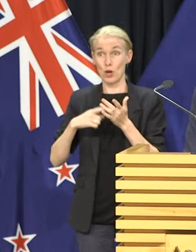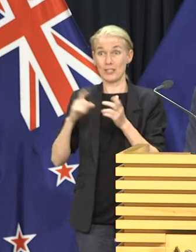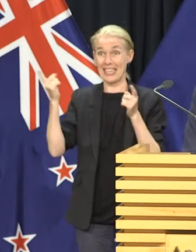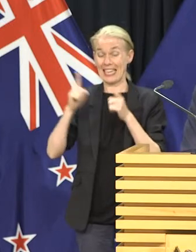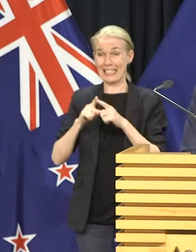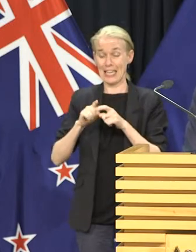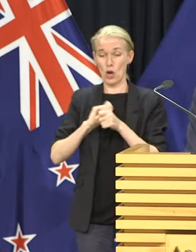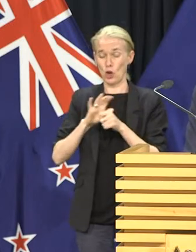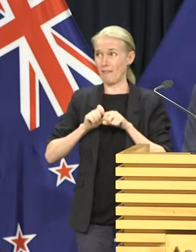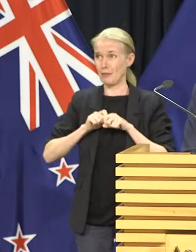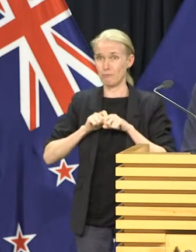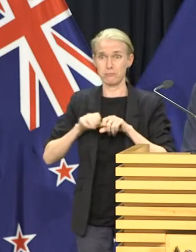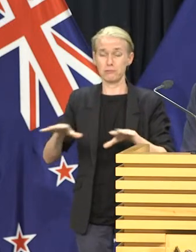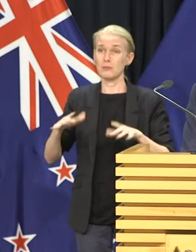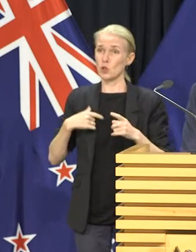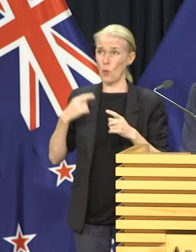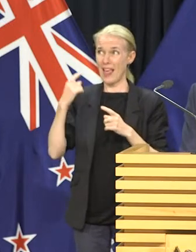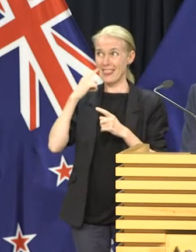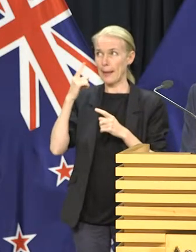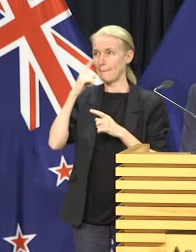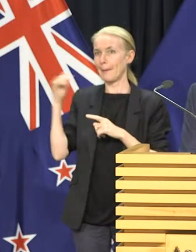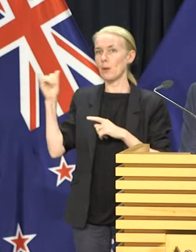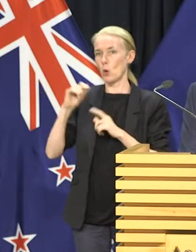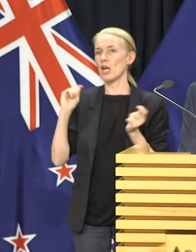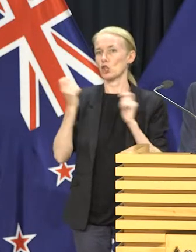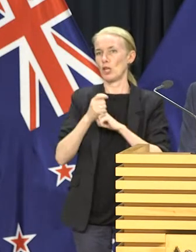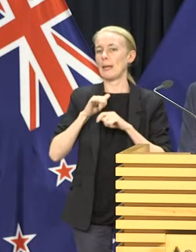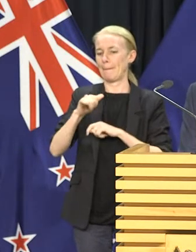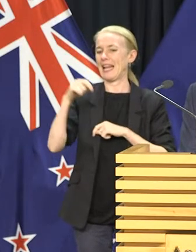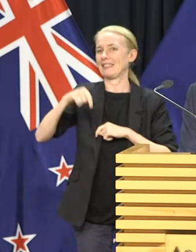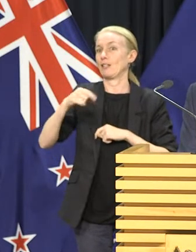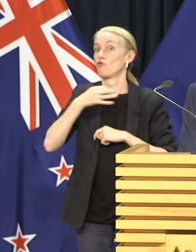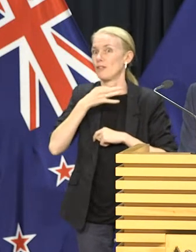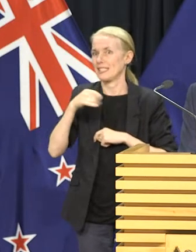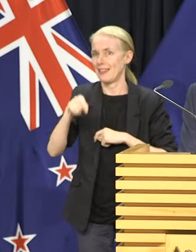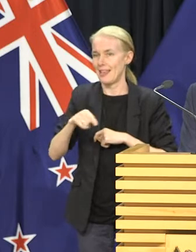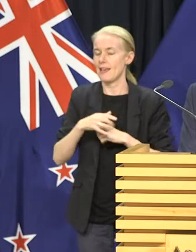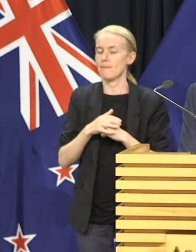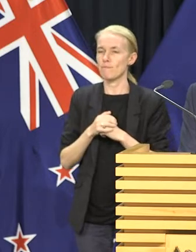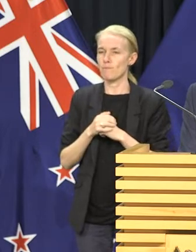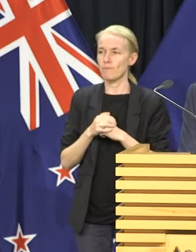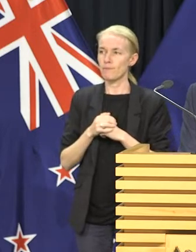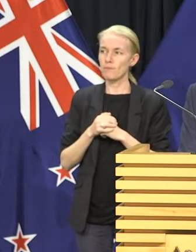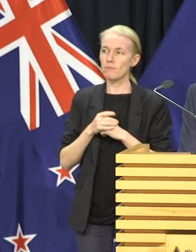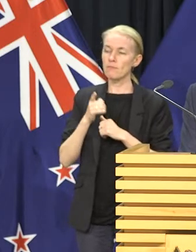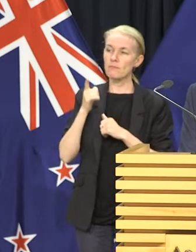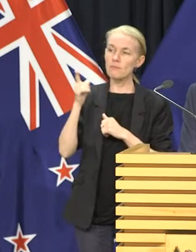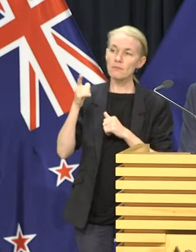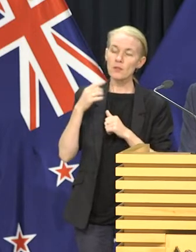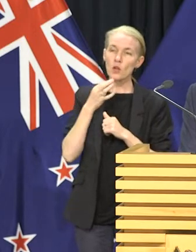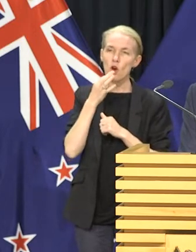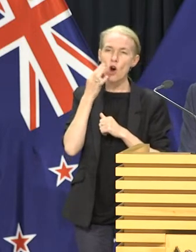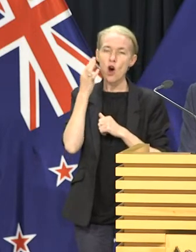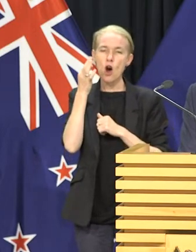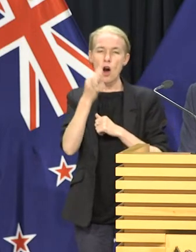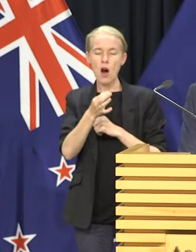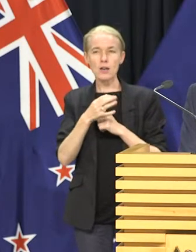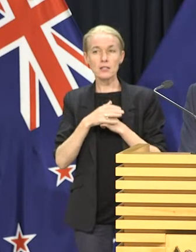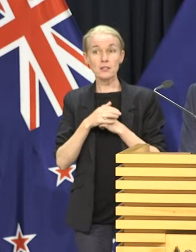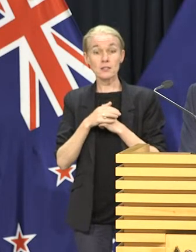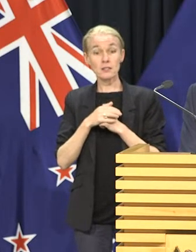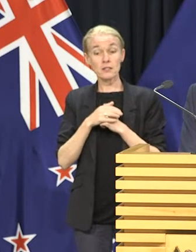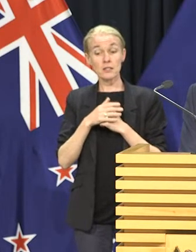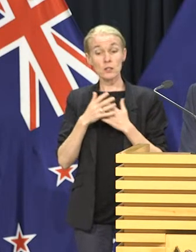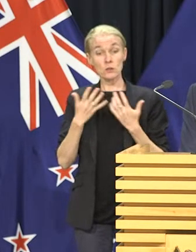specifically. Bloomfield, on a different subject, what benefit would it be to the country to see a